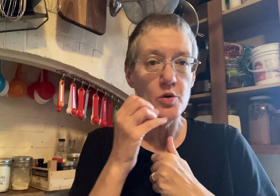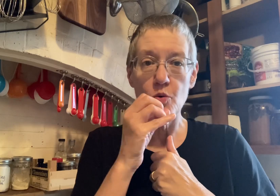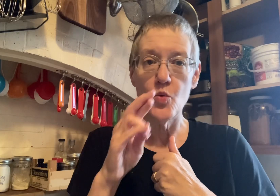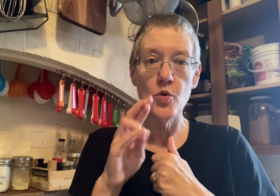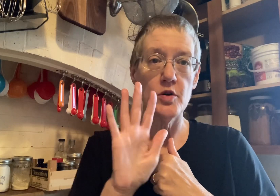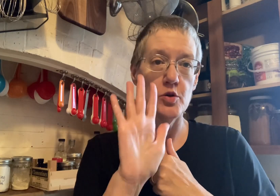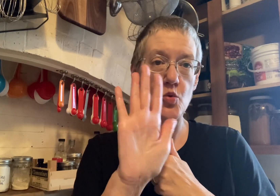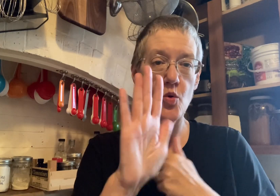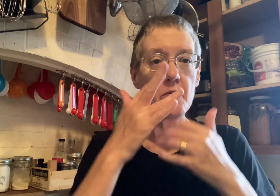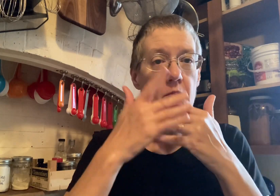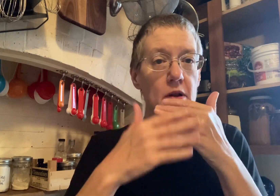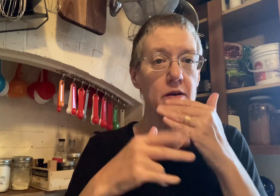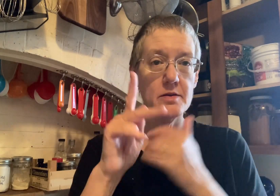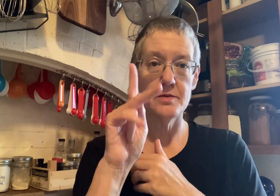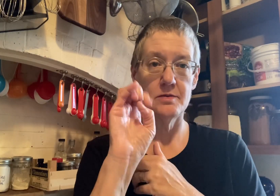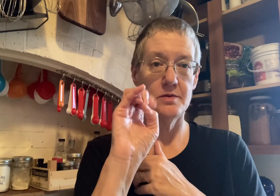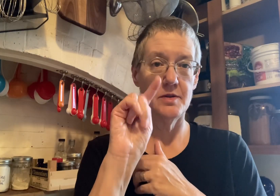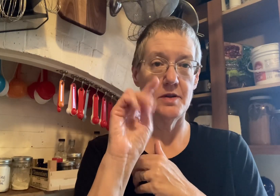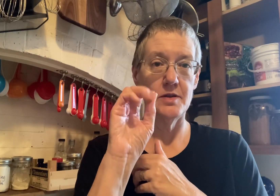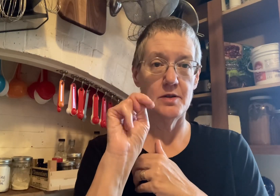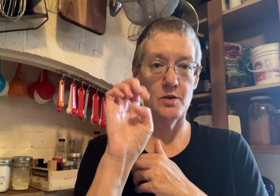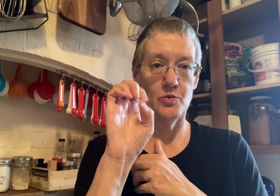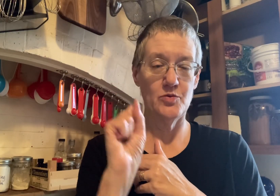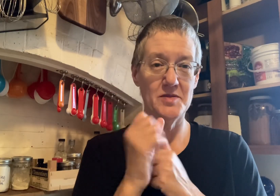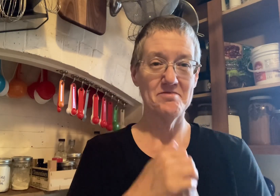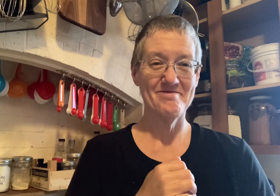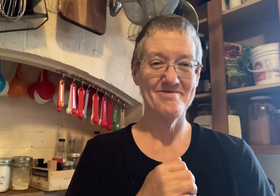blood sugar or test your blood ketones.